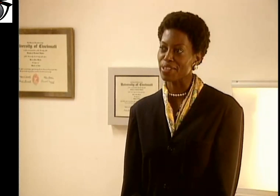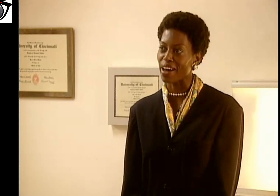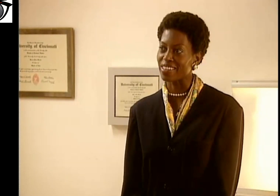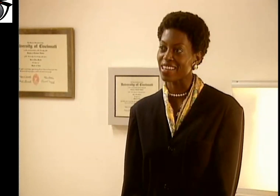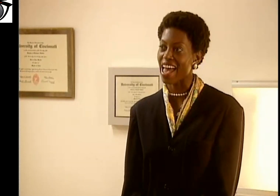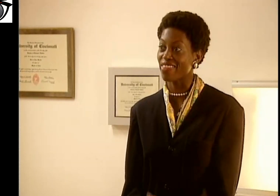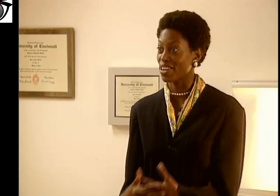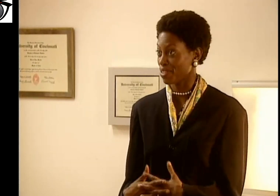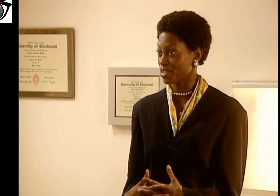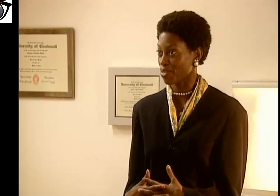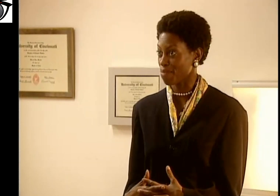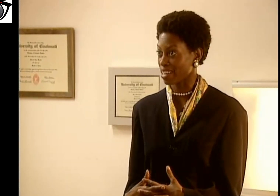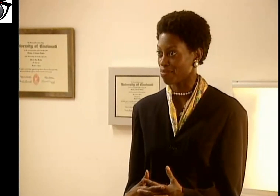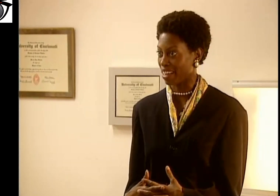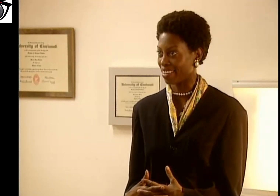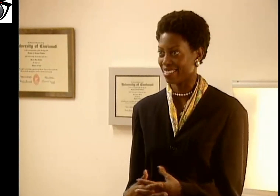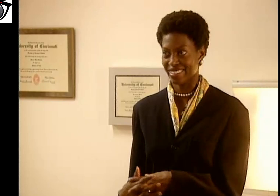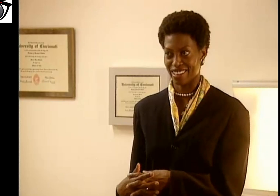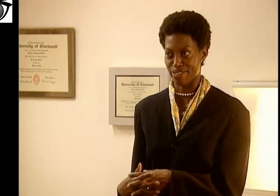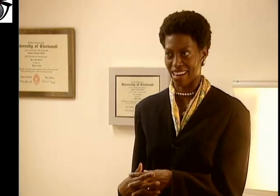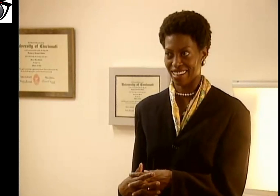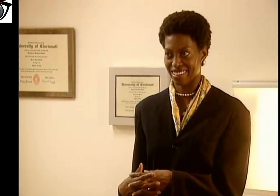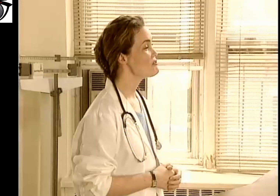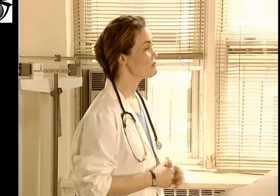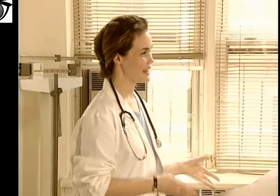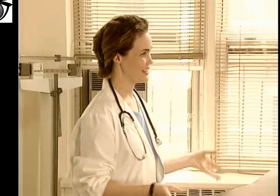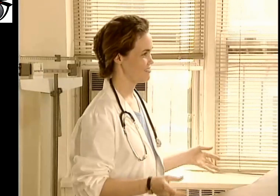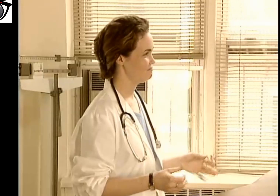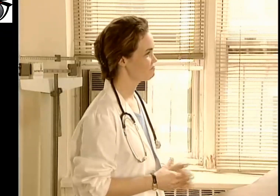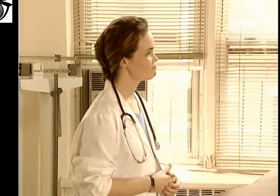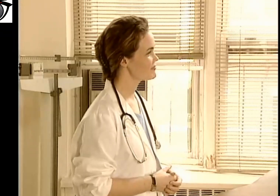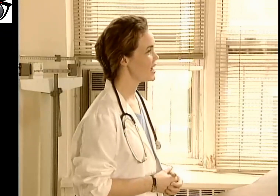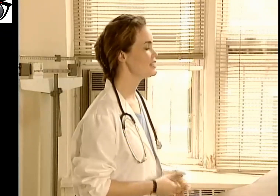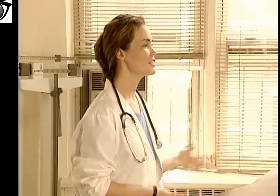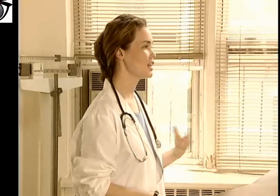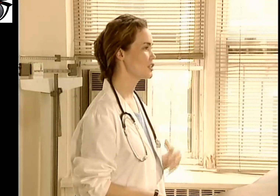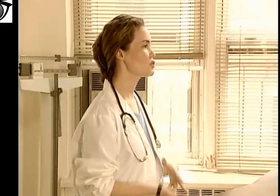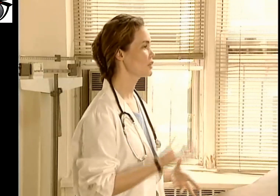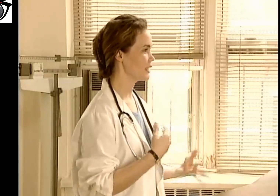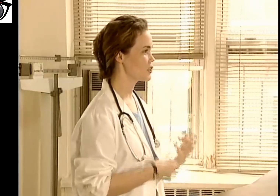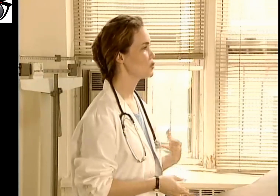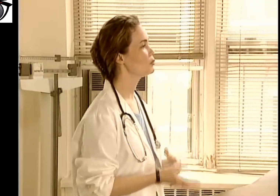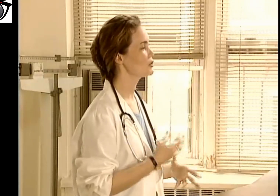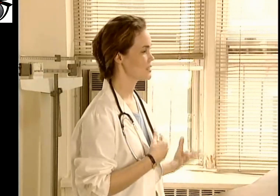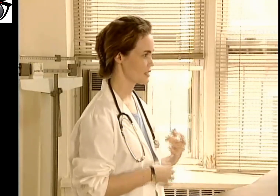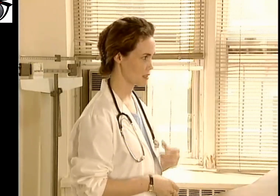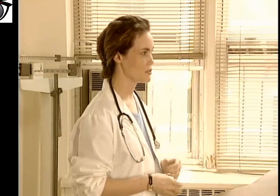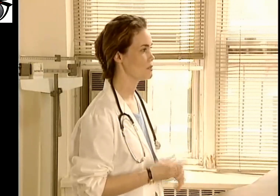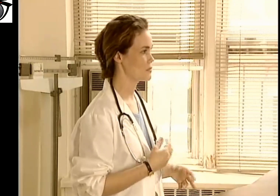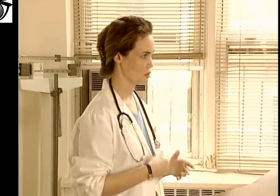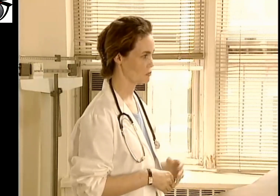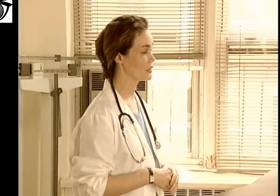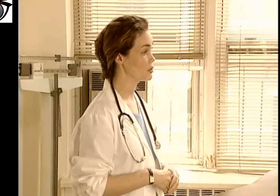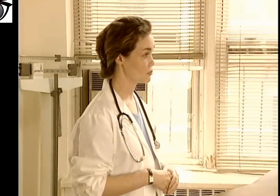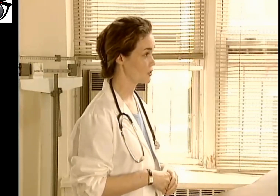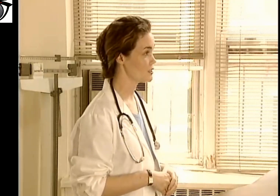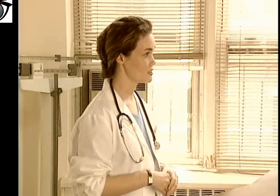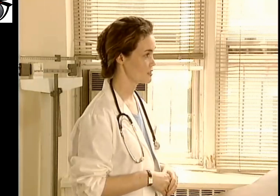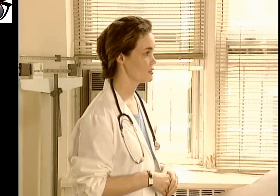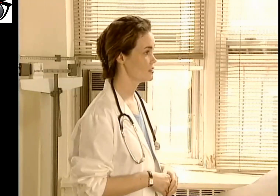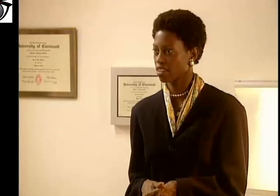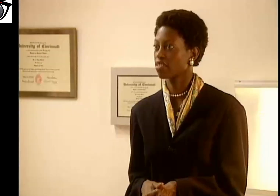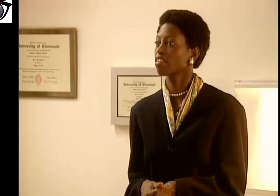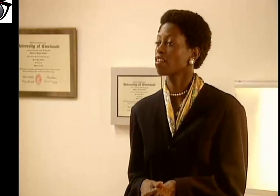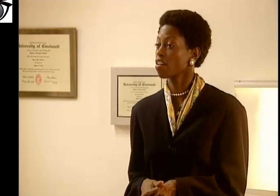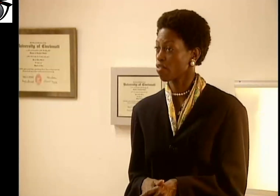show you a few signs, and then you can show them back to me. You ready? Ready. I think signs related to a person's symptoms are really